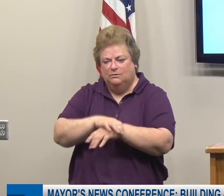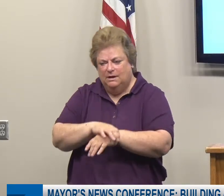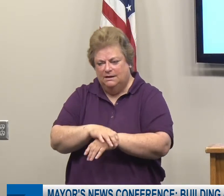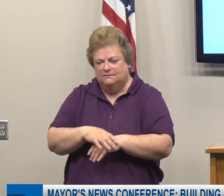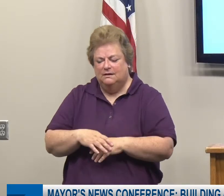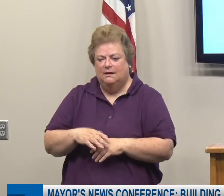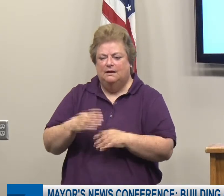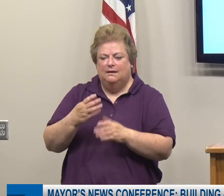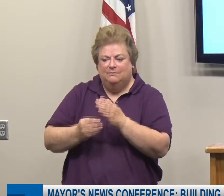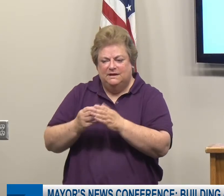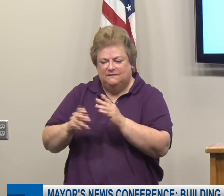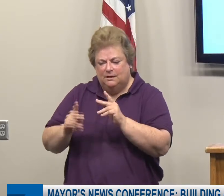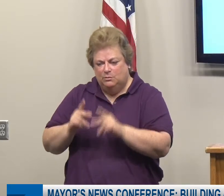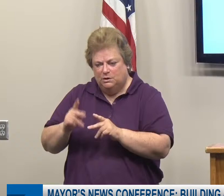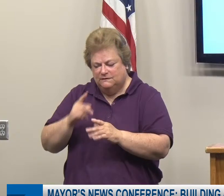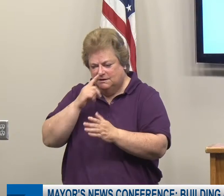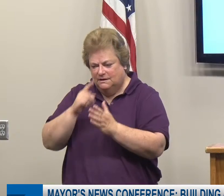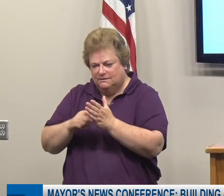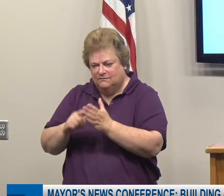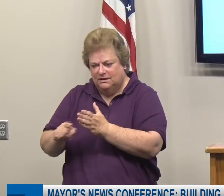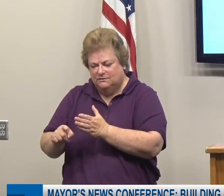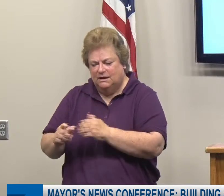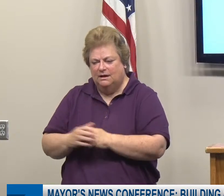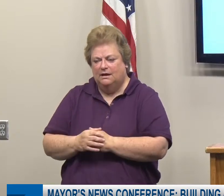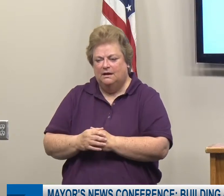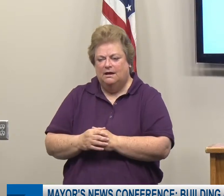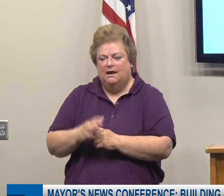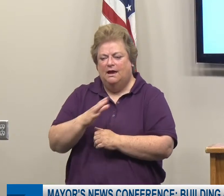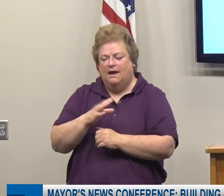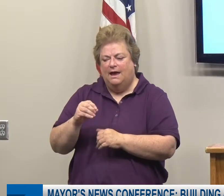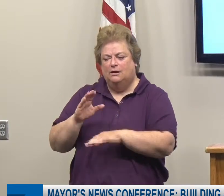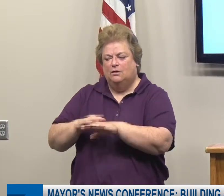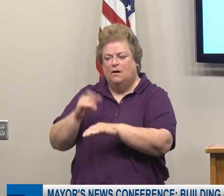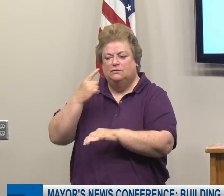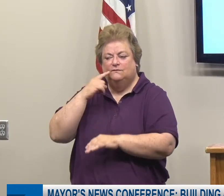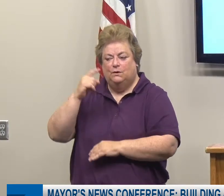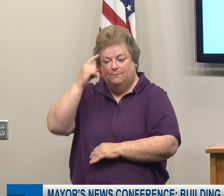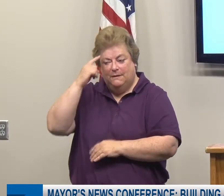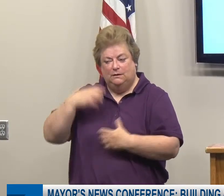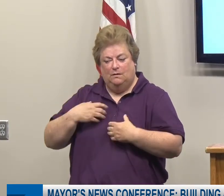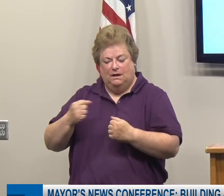person investigations, crime trends, and trends in mental health calls for service.